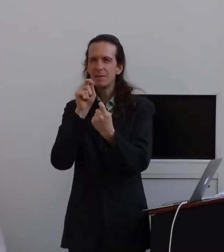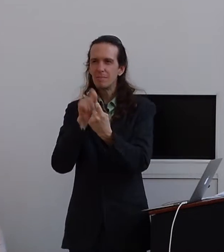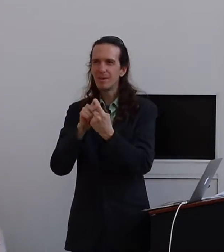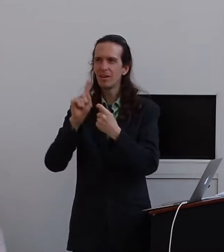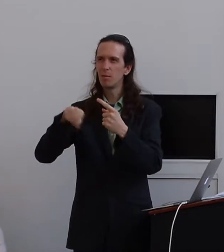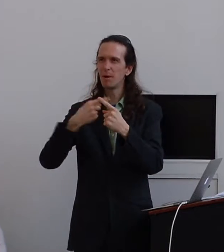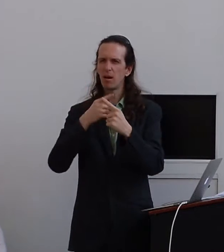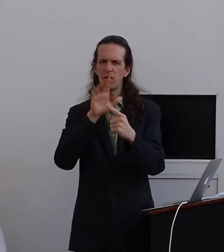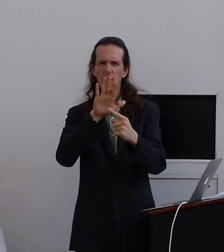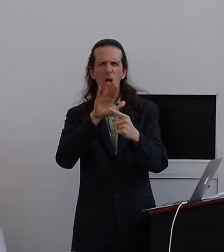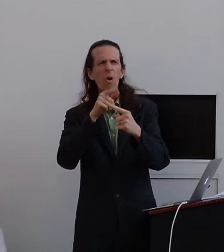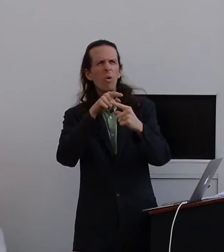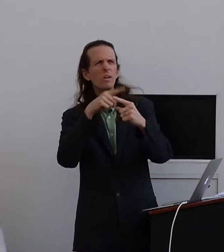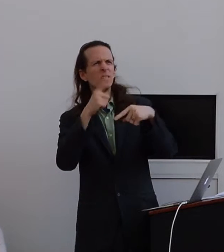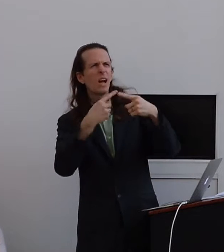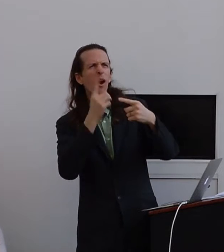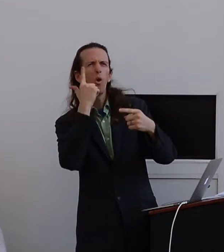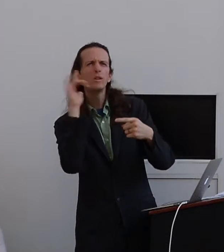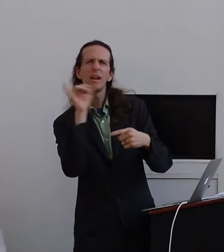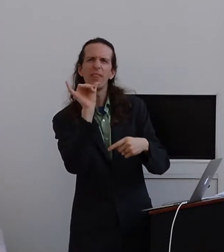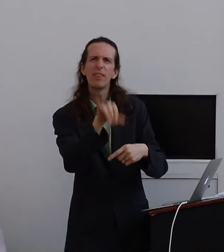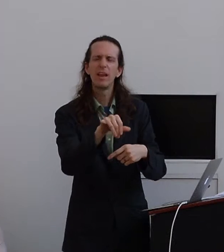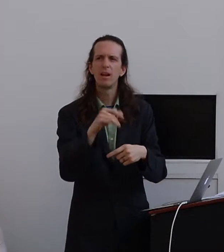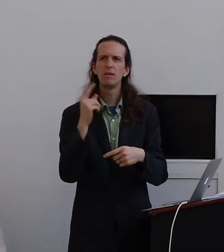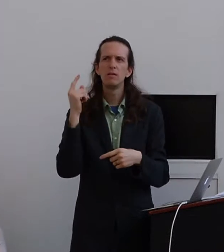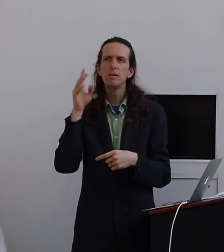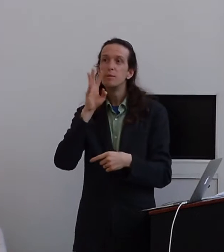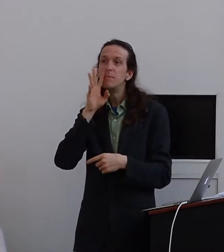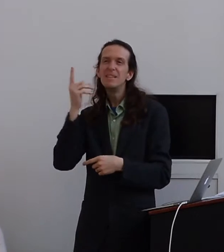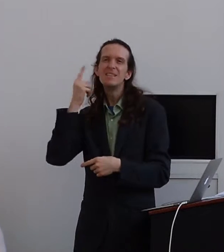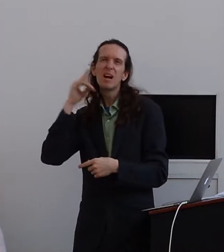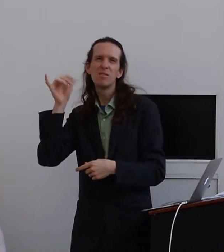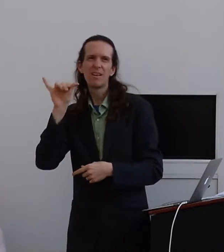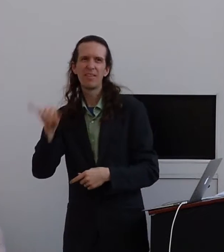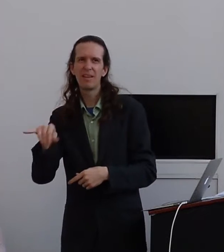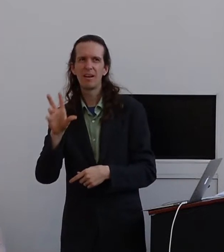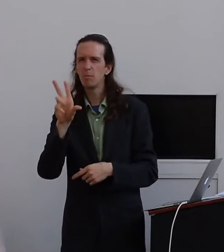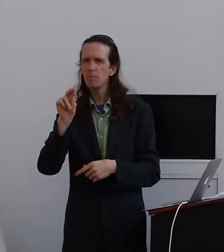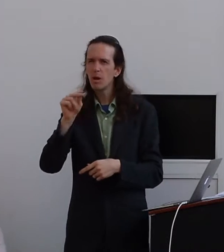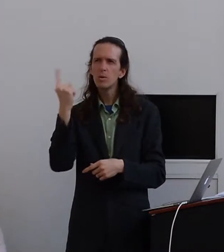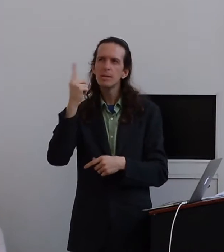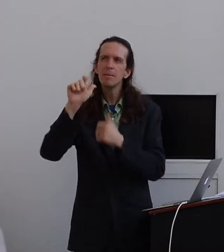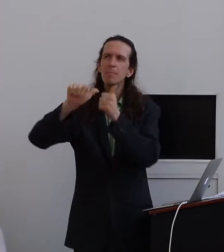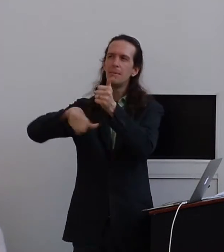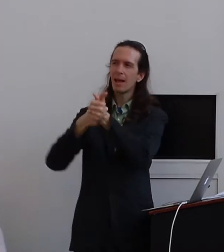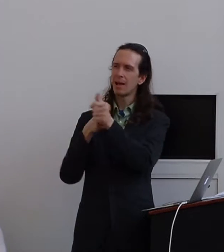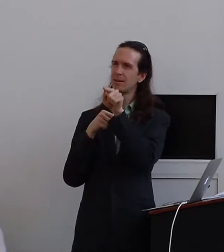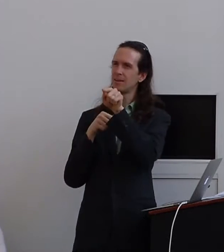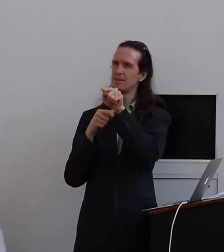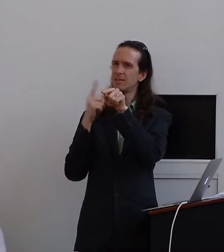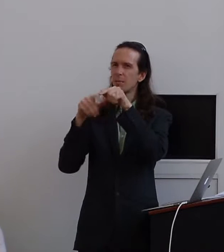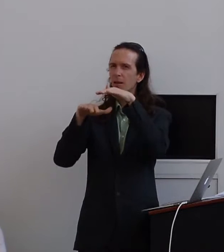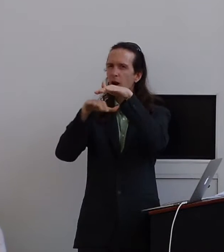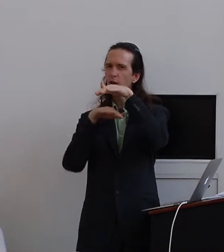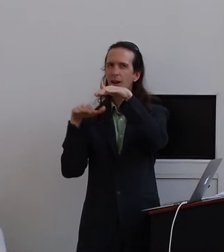sign or a particular kind of speech, but rather some underlying aspect of language.